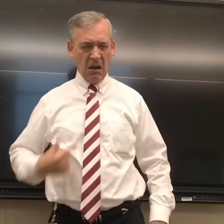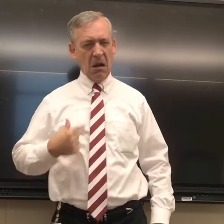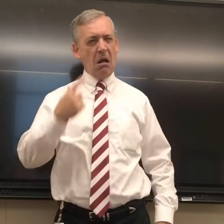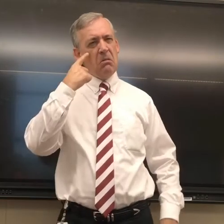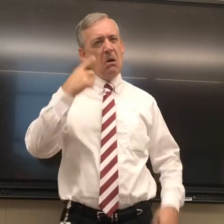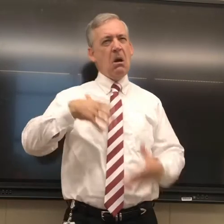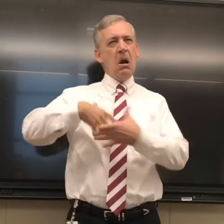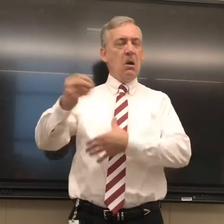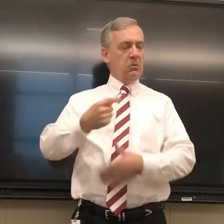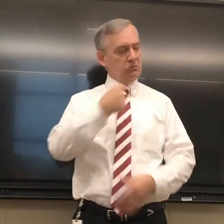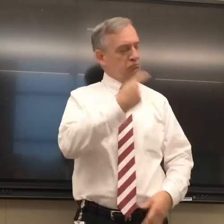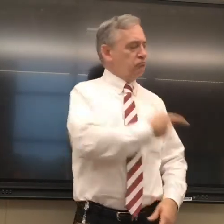I replied tersely.